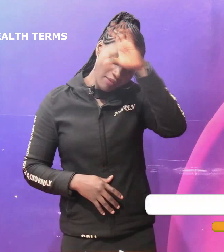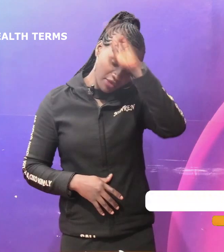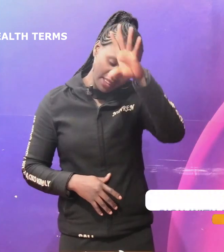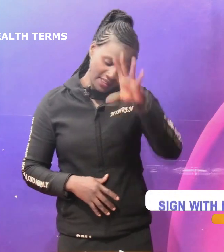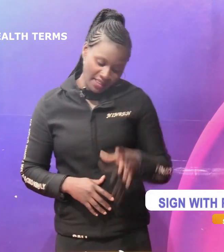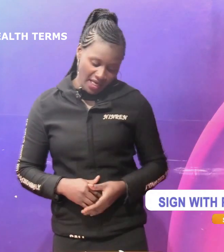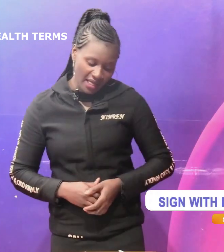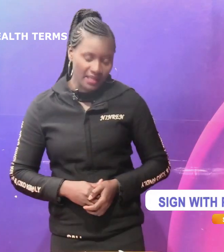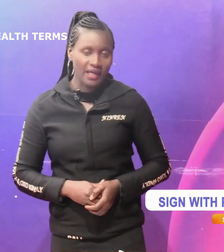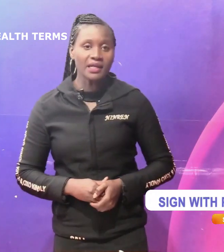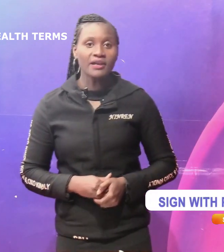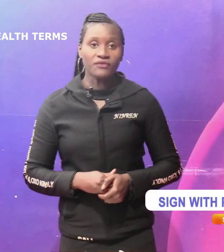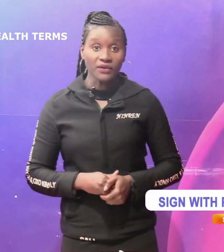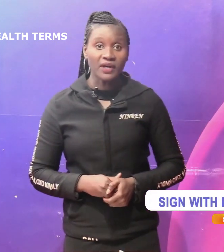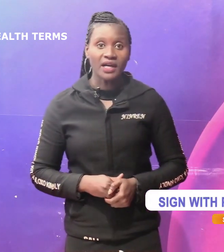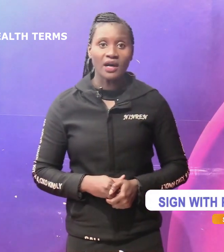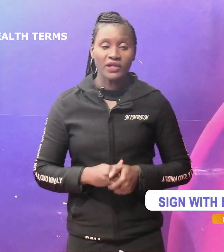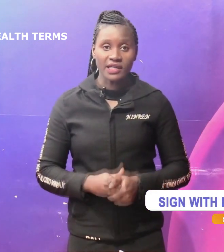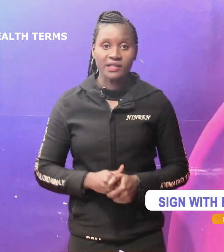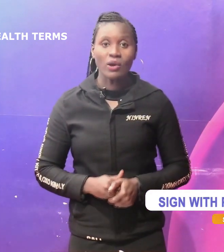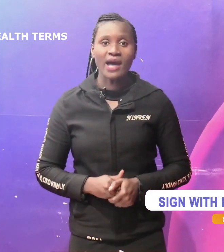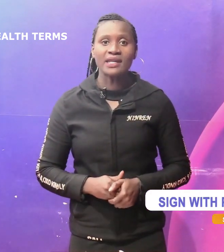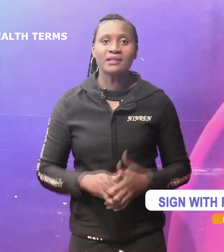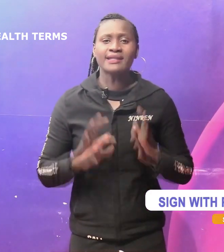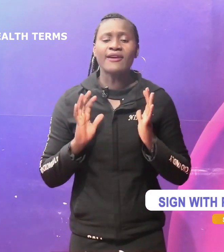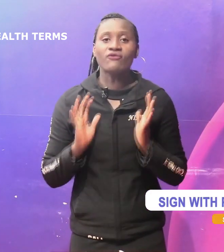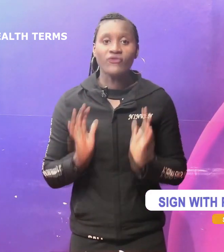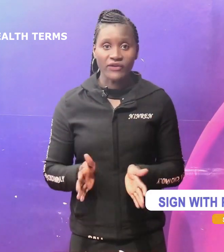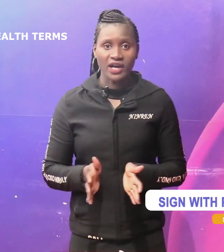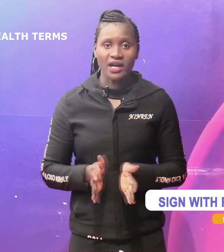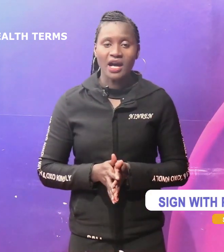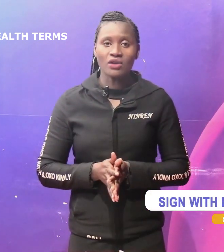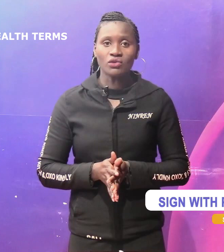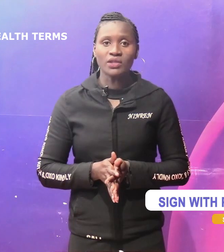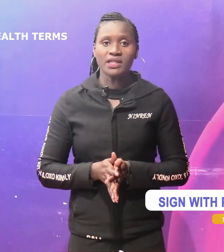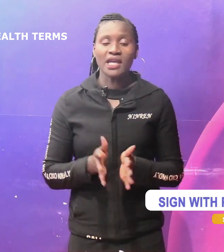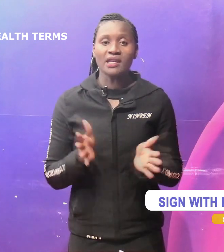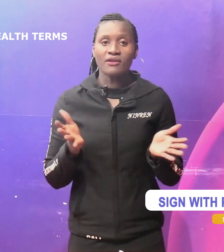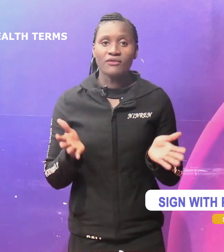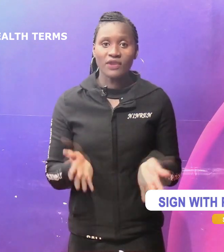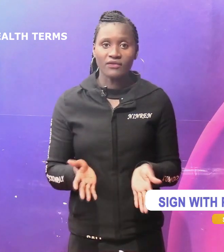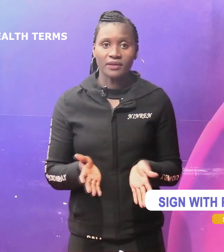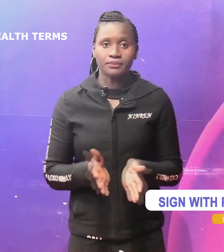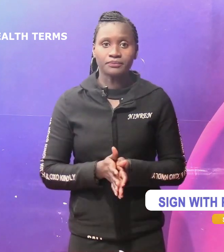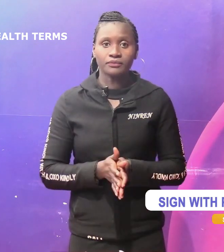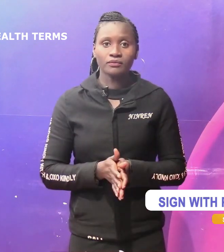ambulance. And then fever, our next word is fever. How do we sign fever?